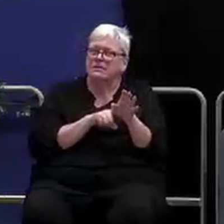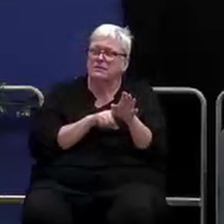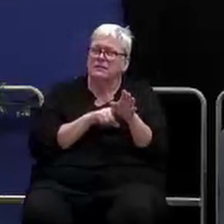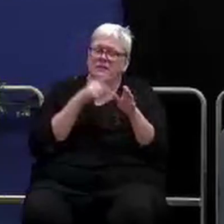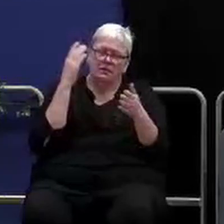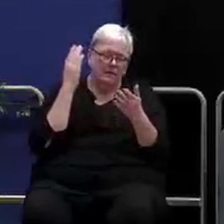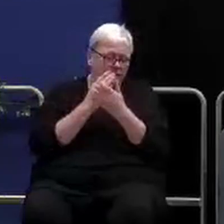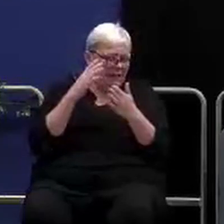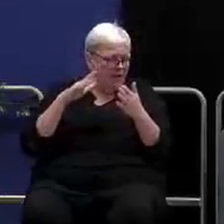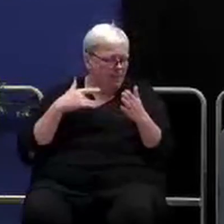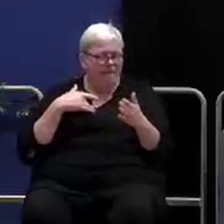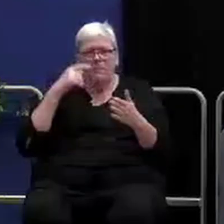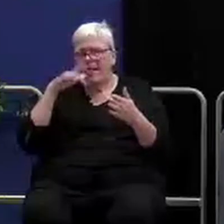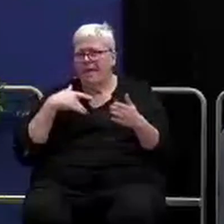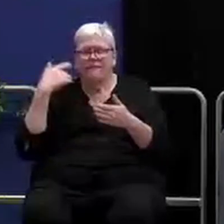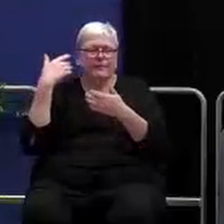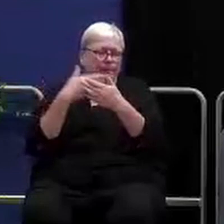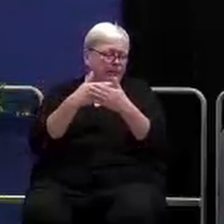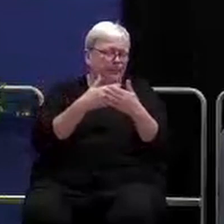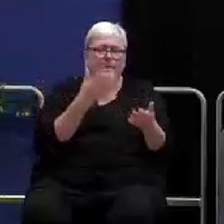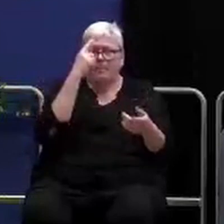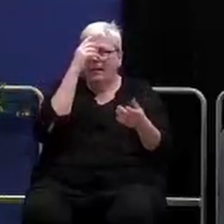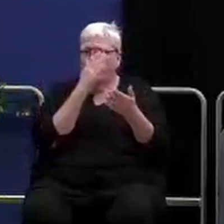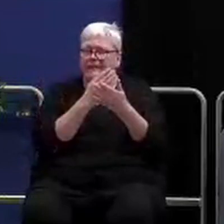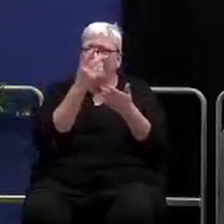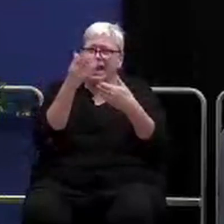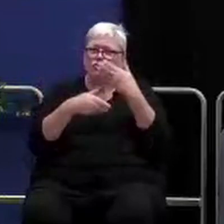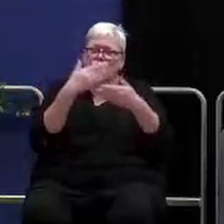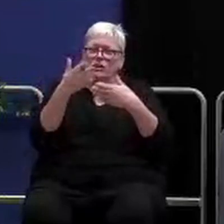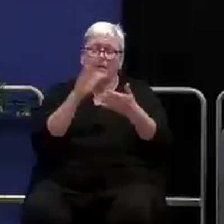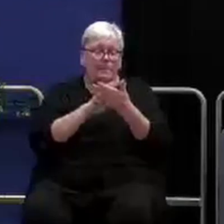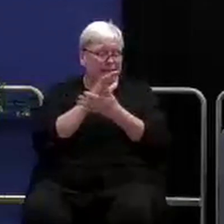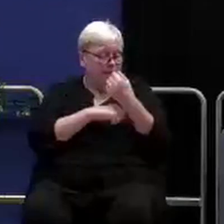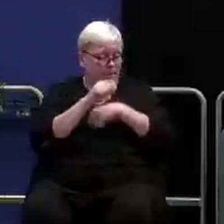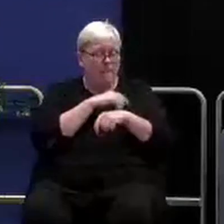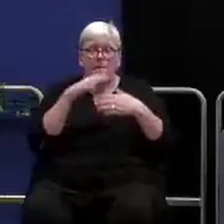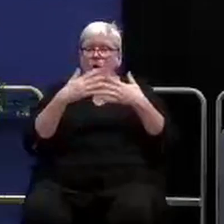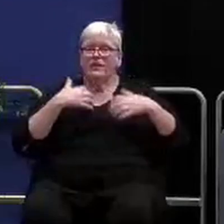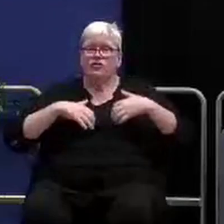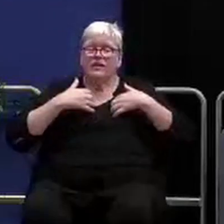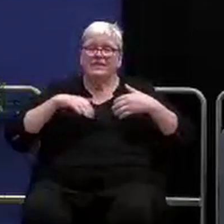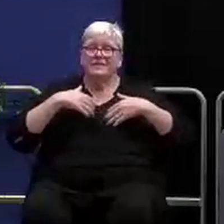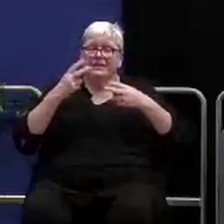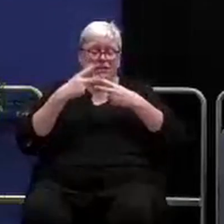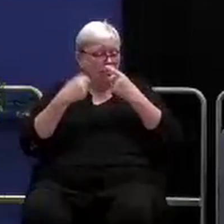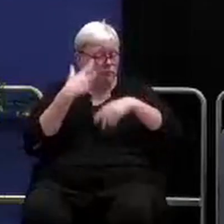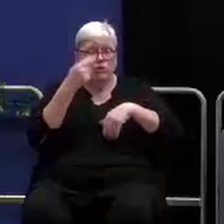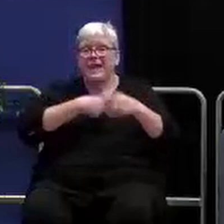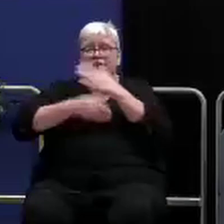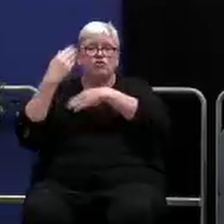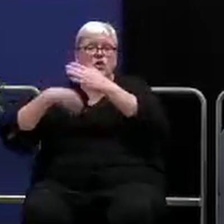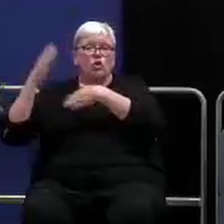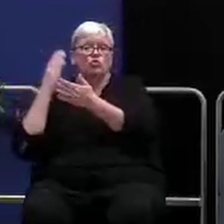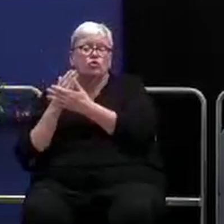that I lived my life believing that story makes it as interesting as whatever the sort of historical truth might